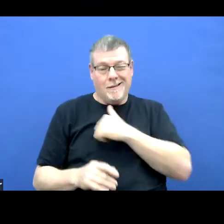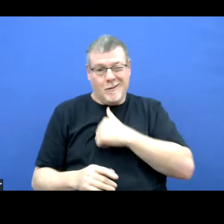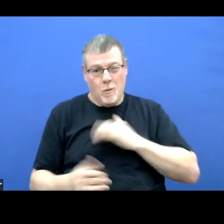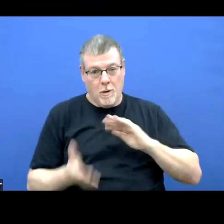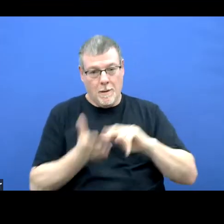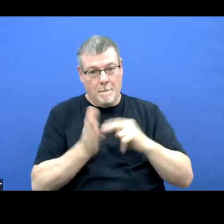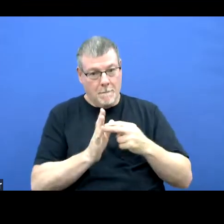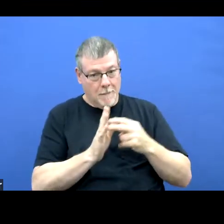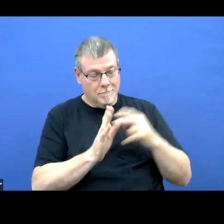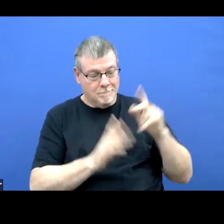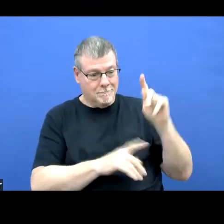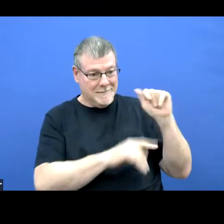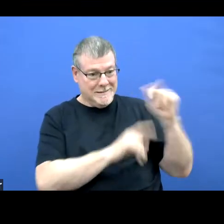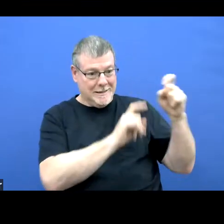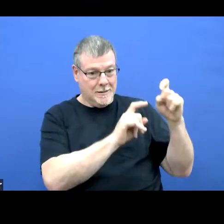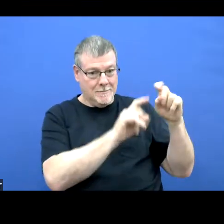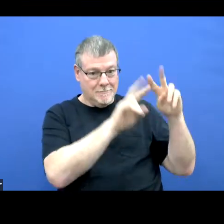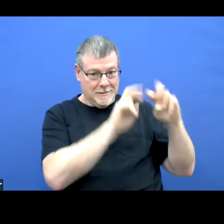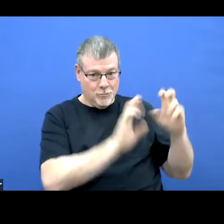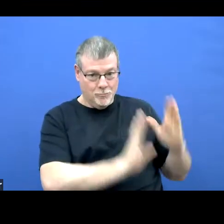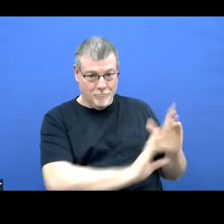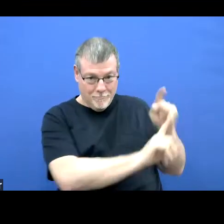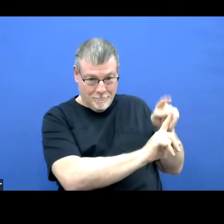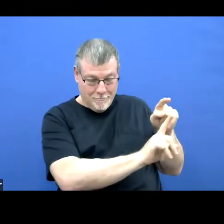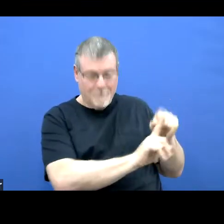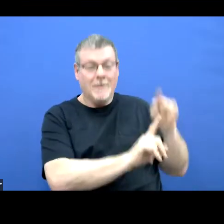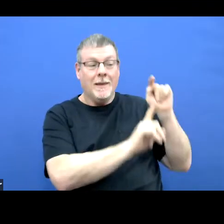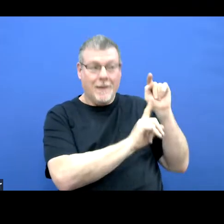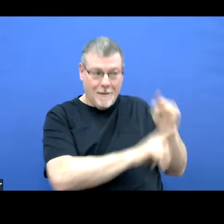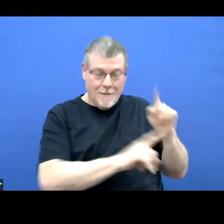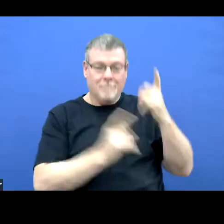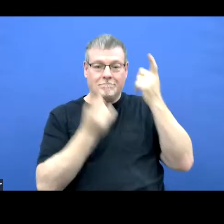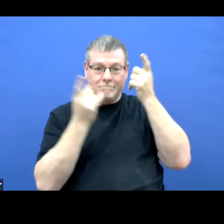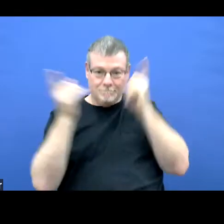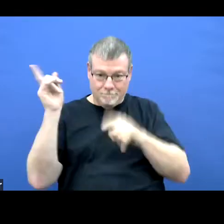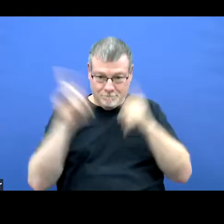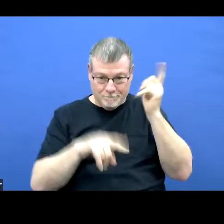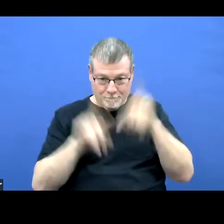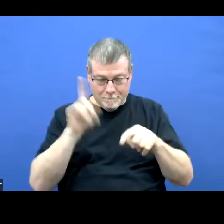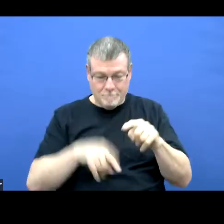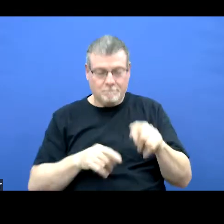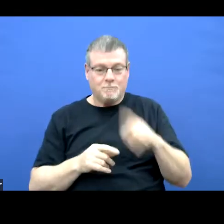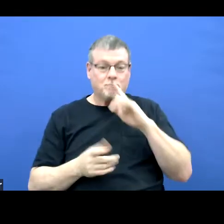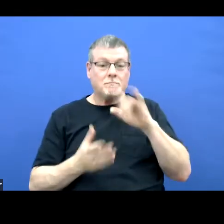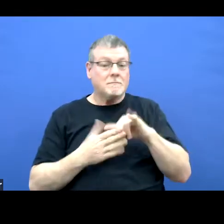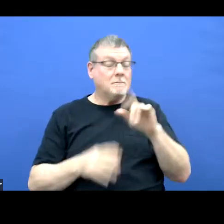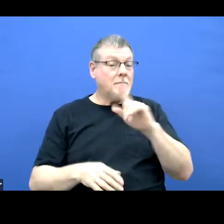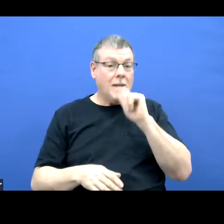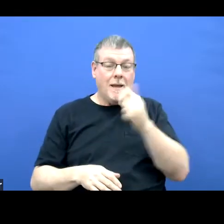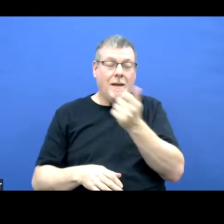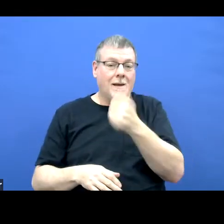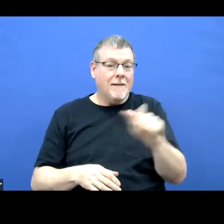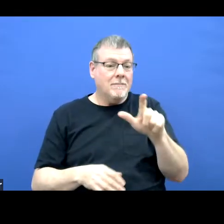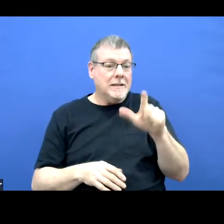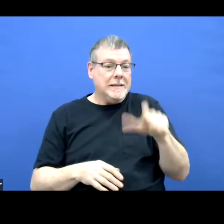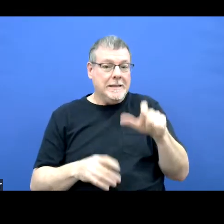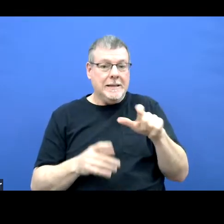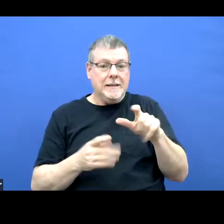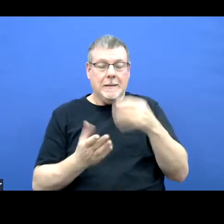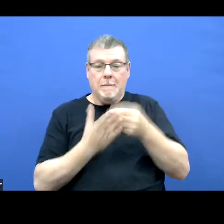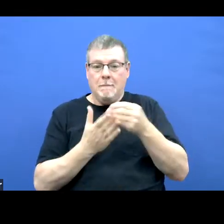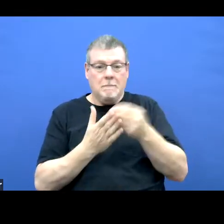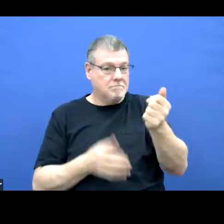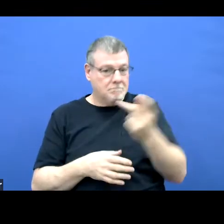mean our assessor and her team were able to settle this where there won't be any